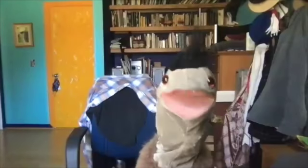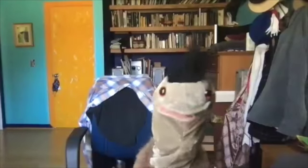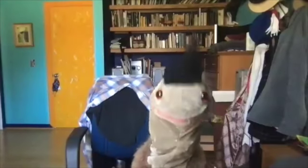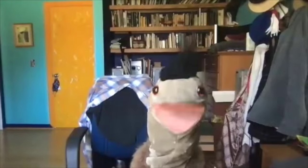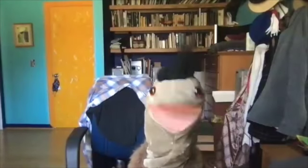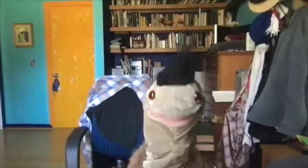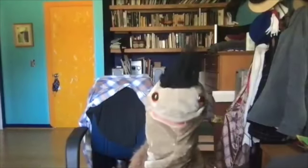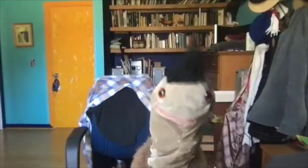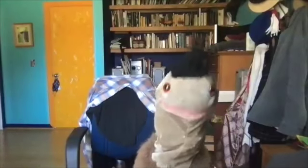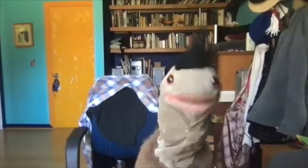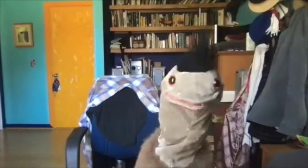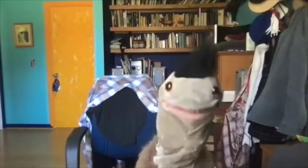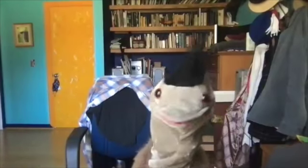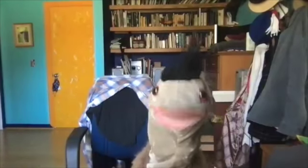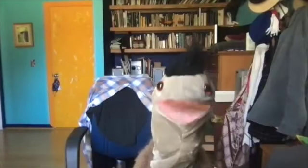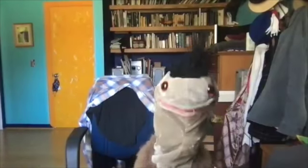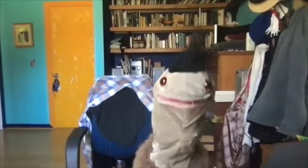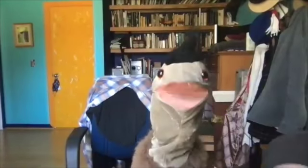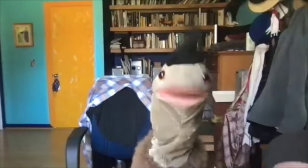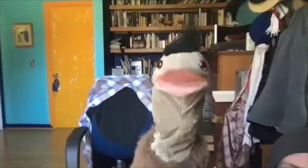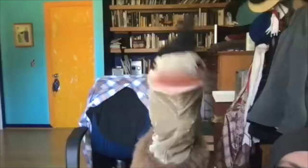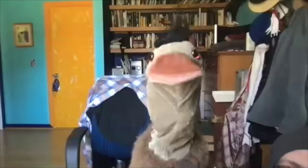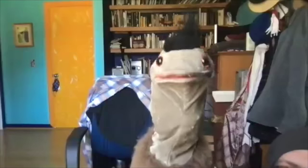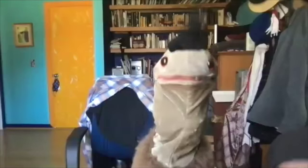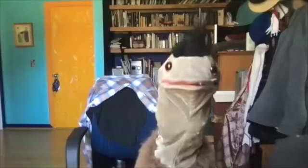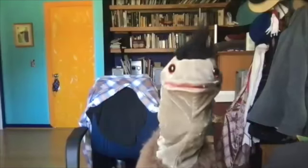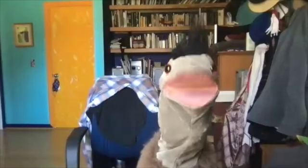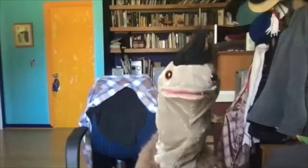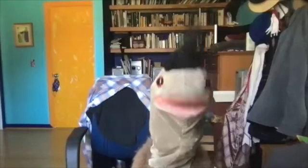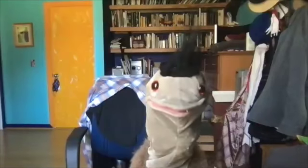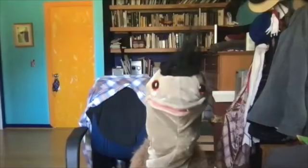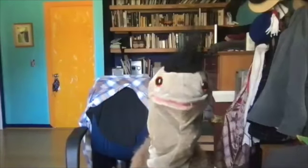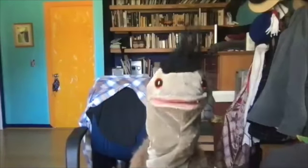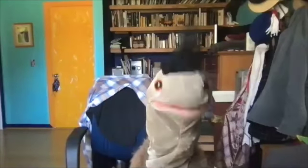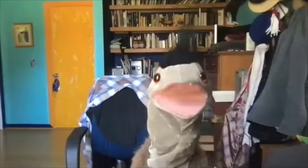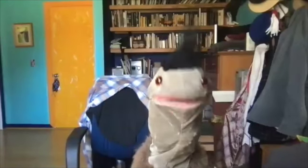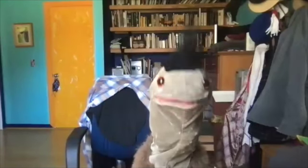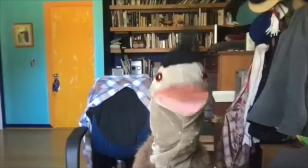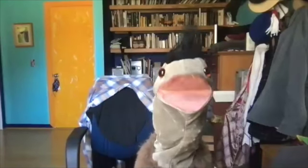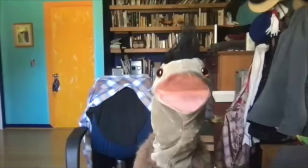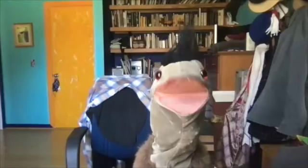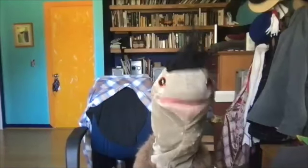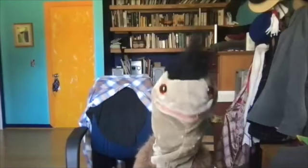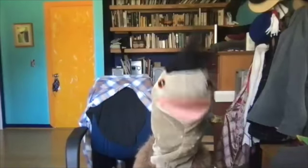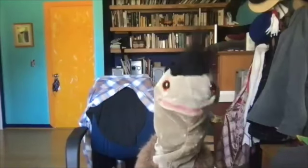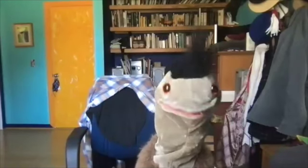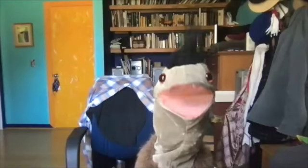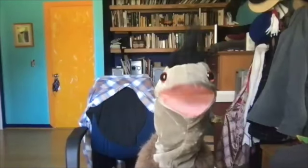No, Emma. The bush is what we Australians call the country. I live in Melbourne, which is a city, but